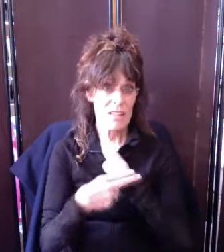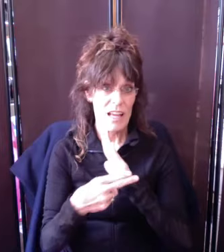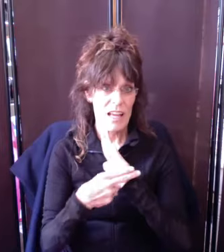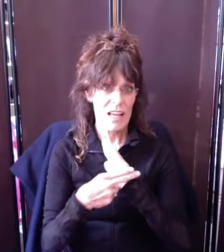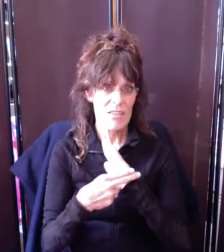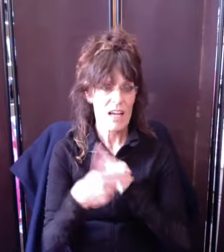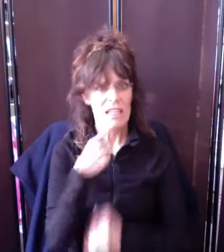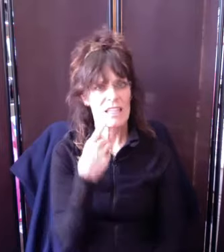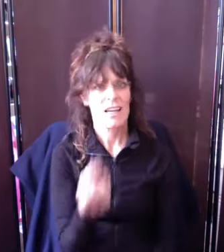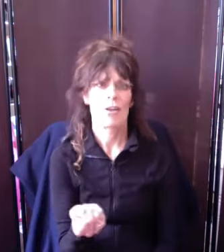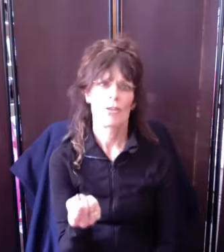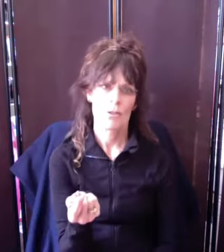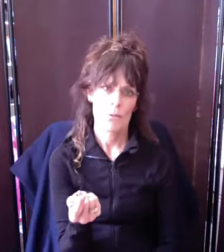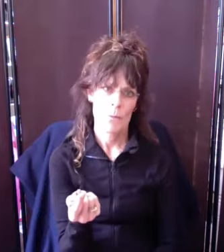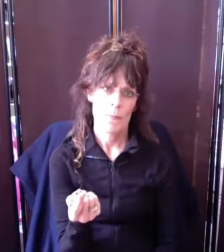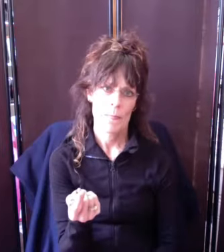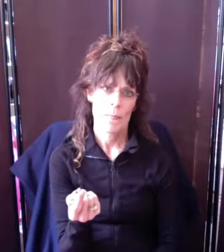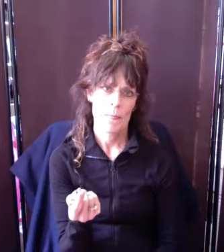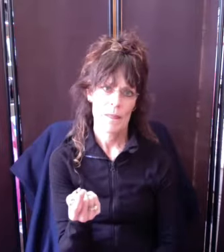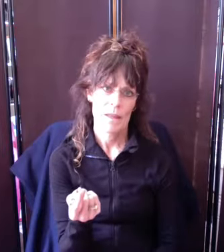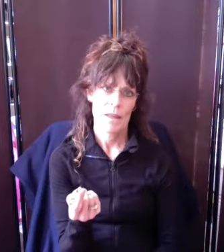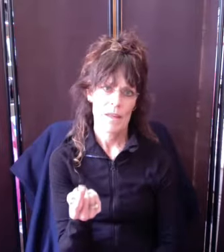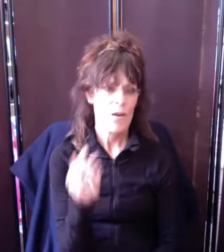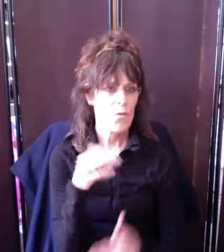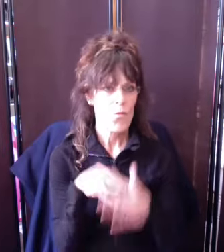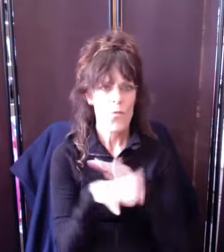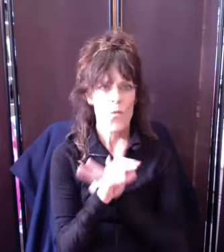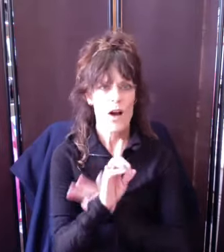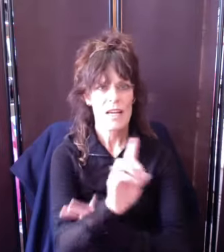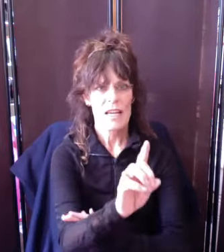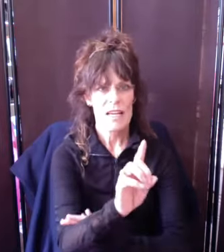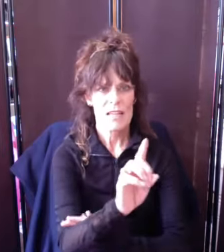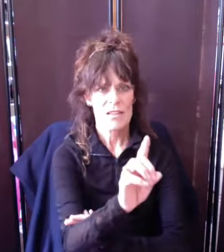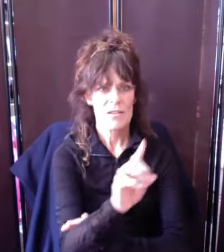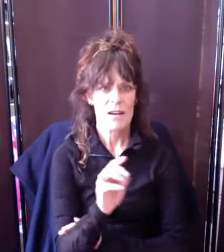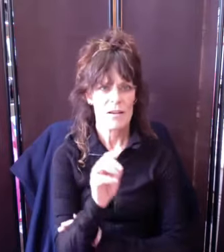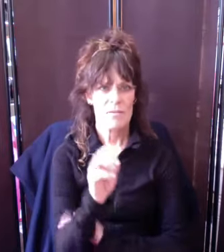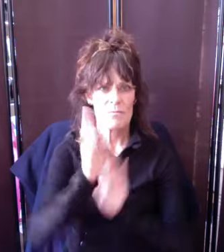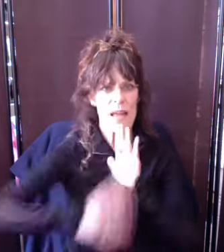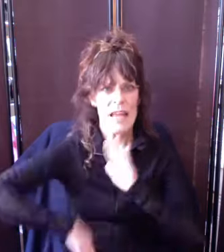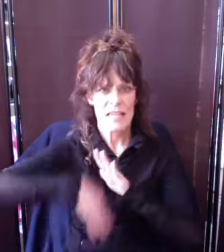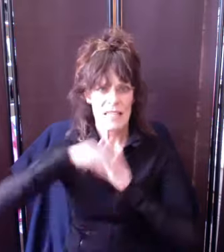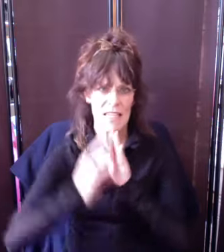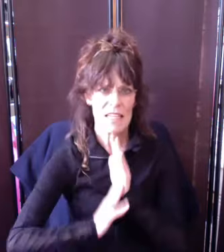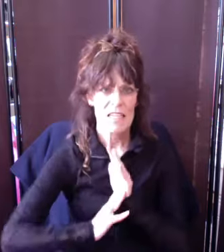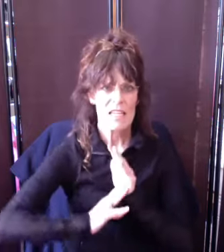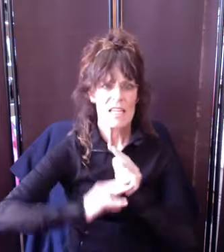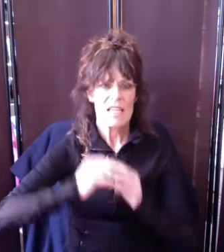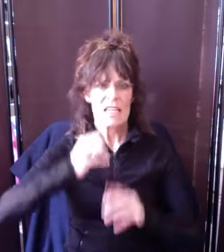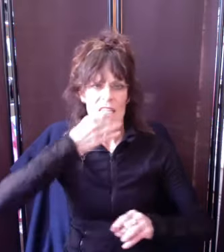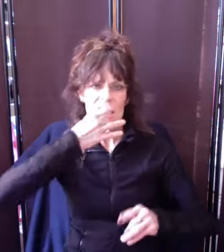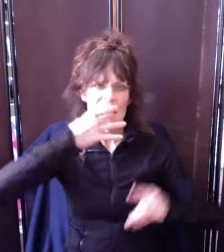that it was like walking into a Salvador Dali painting. The light fixtures were dripping down. The clock